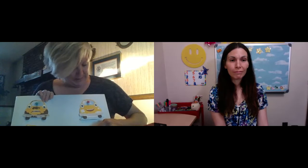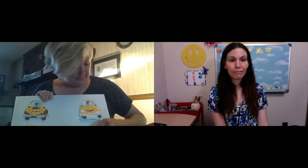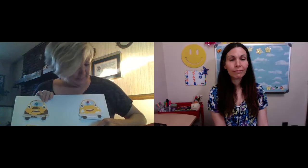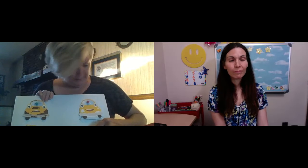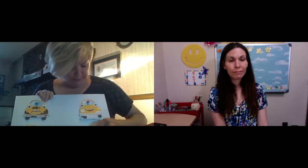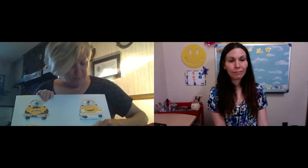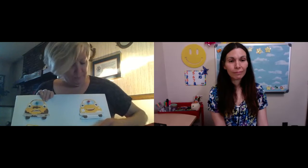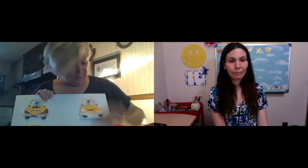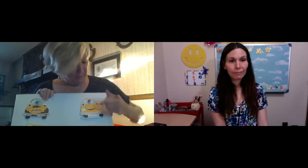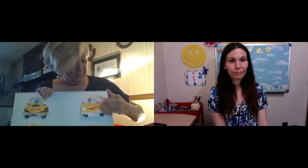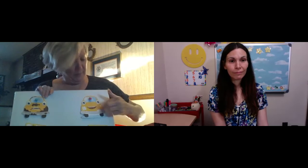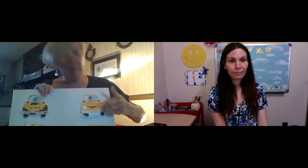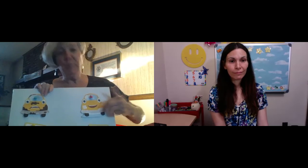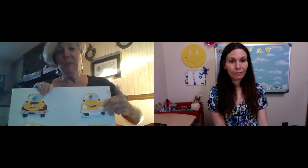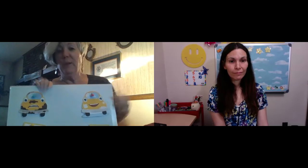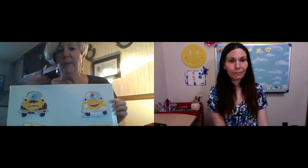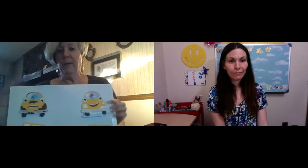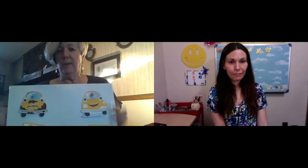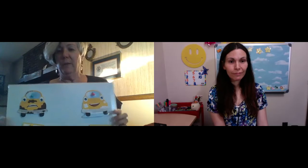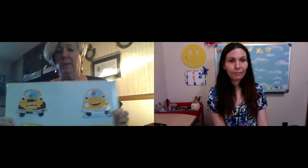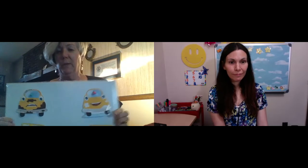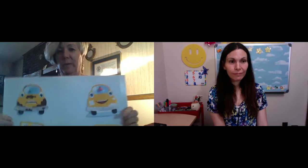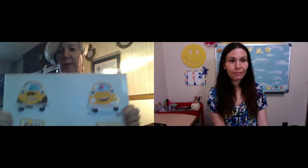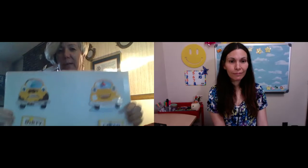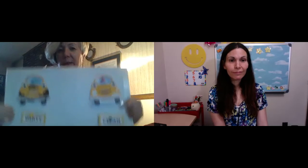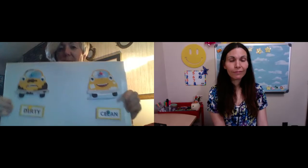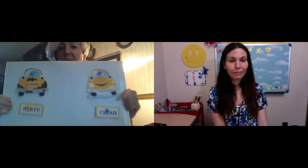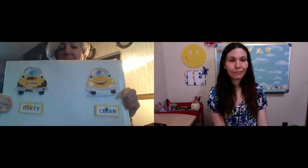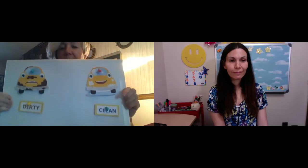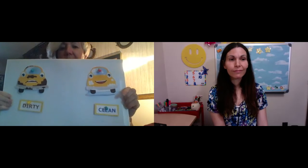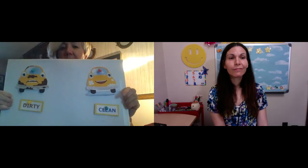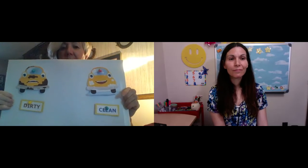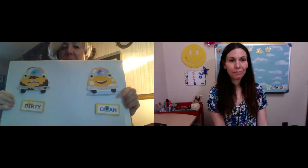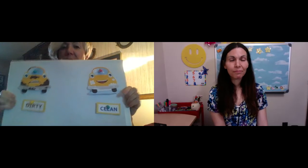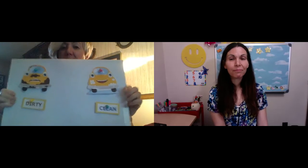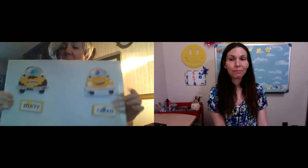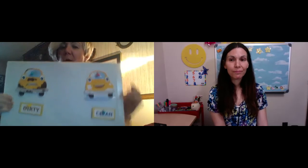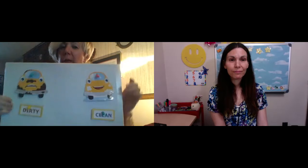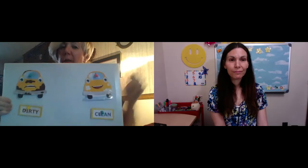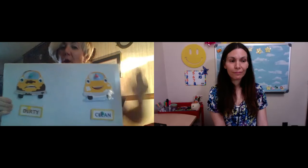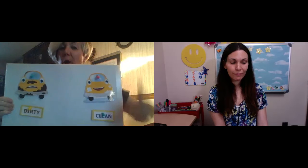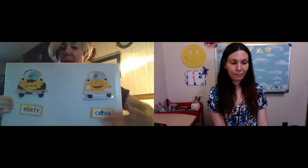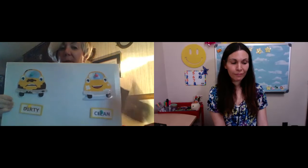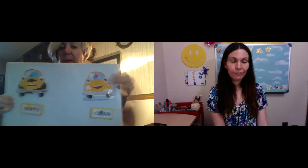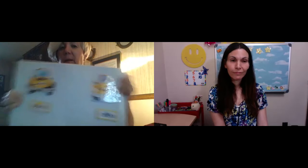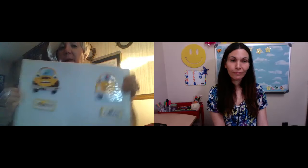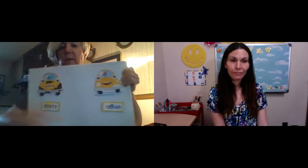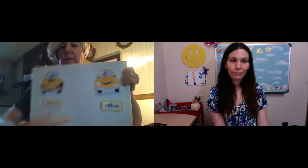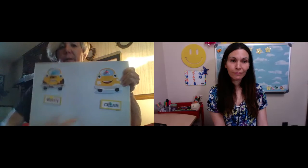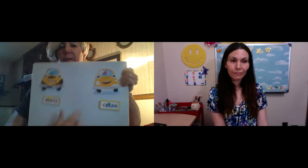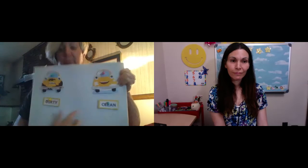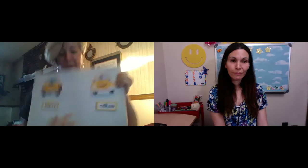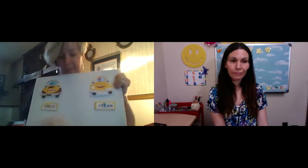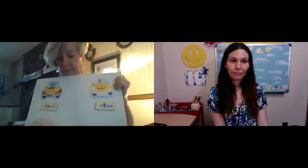And I see some bubbles on there, so it looks like it's been cleaned. So the opposite